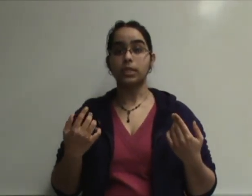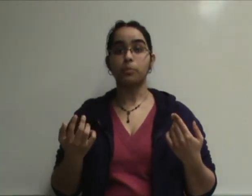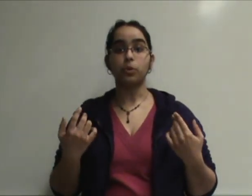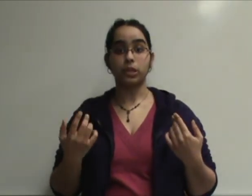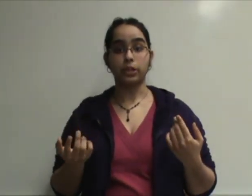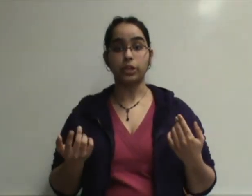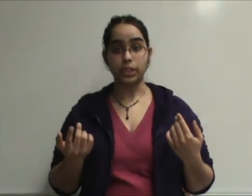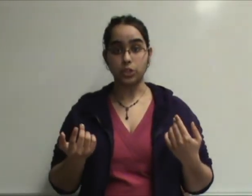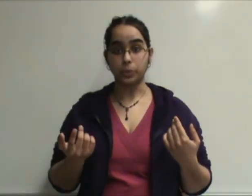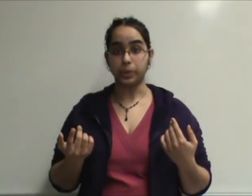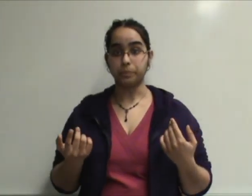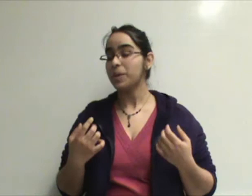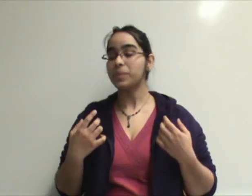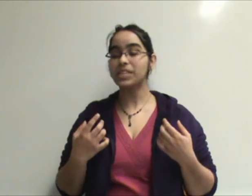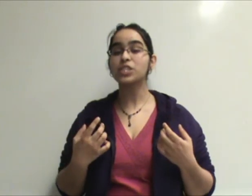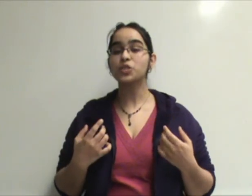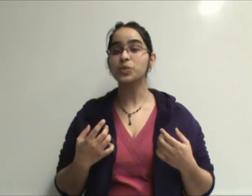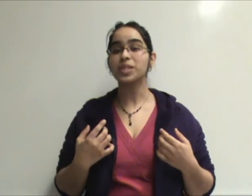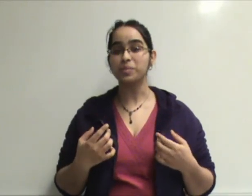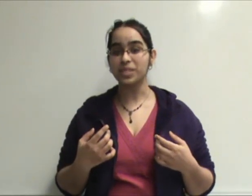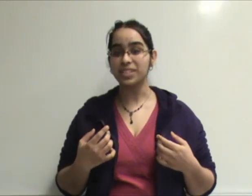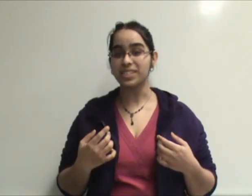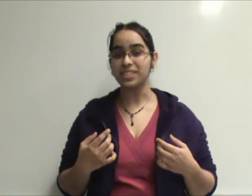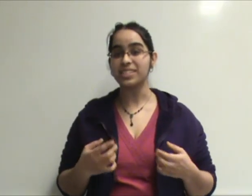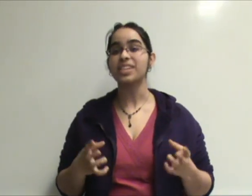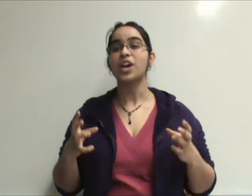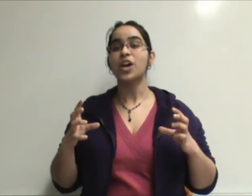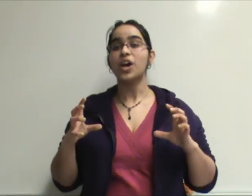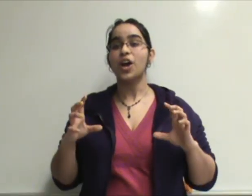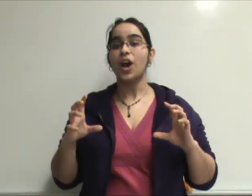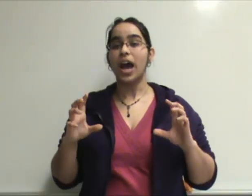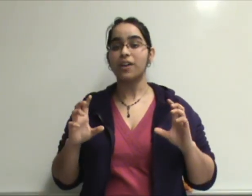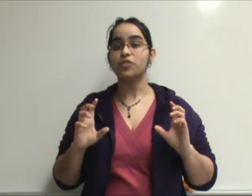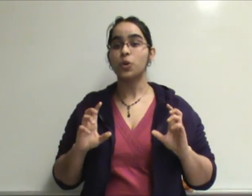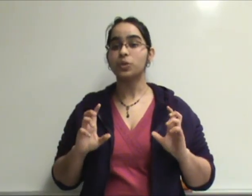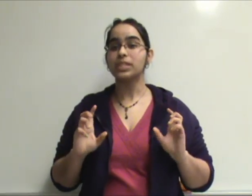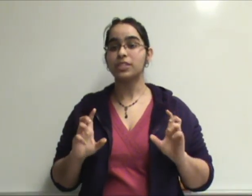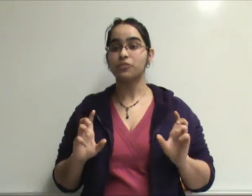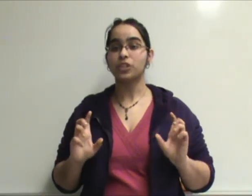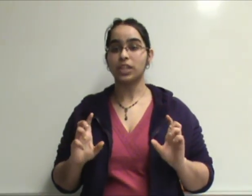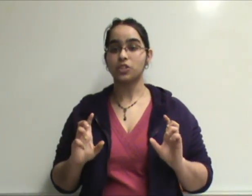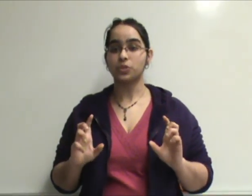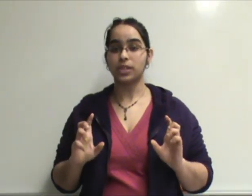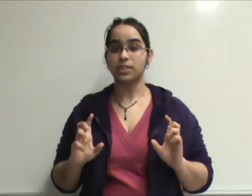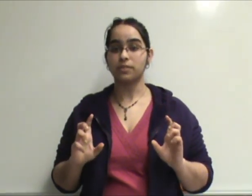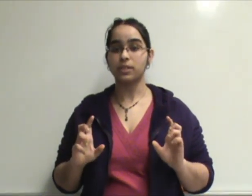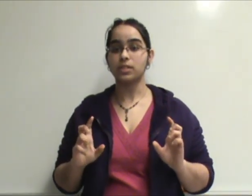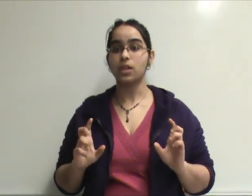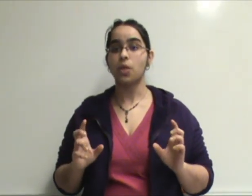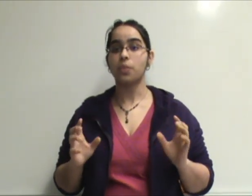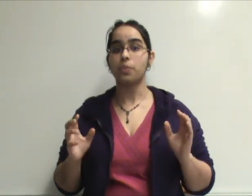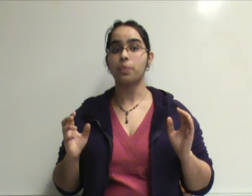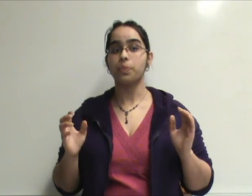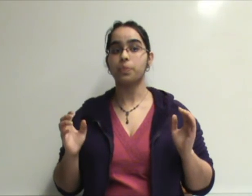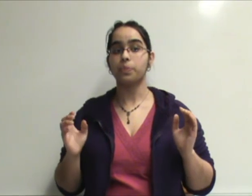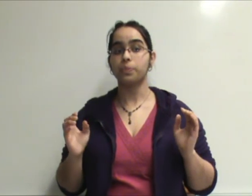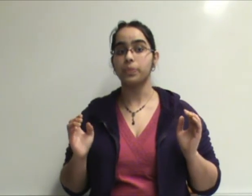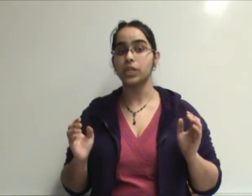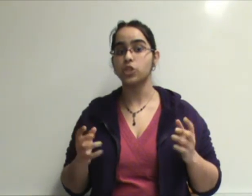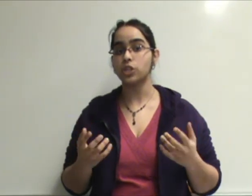some polarity to it. Because the two substances have totally different electronegativities, they change